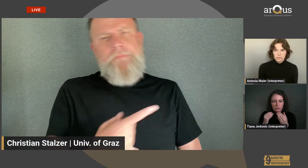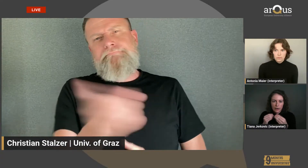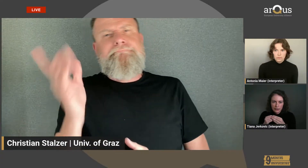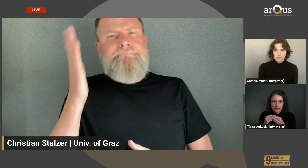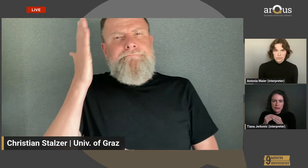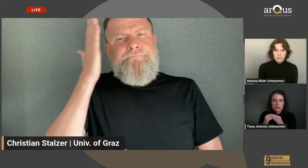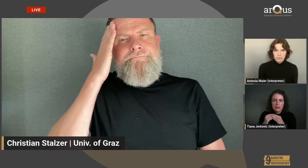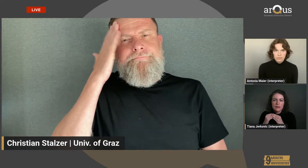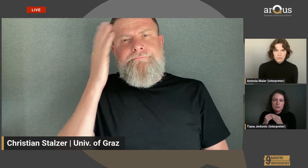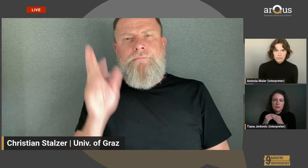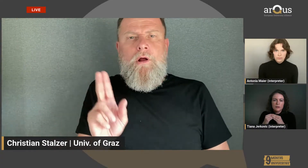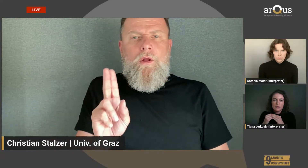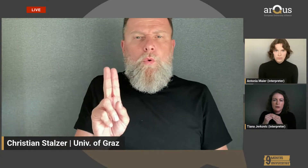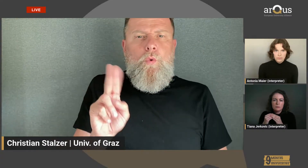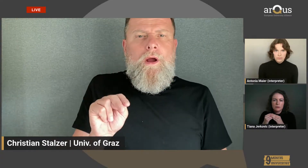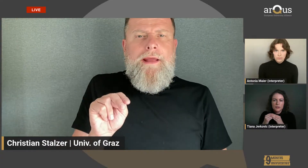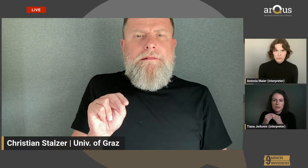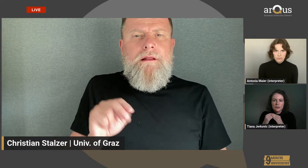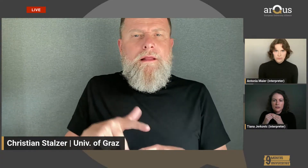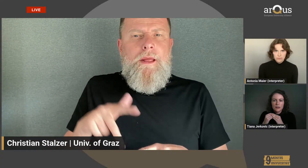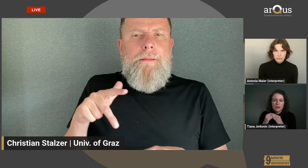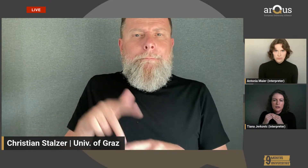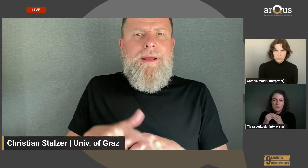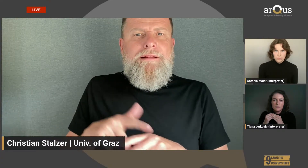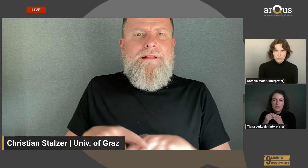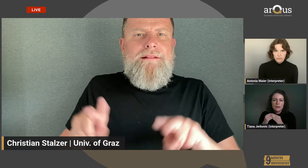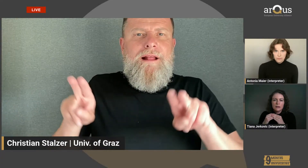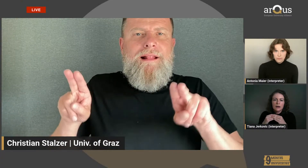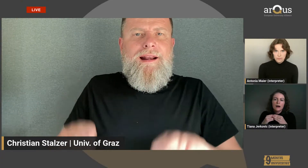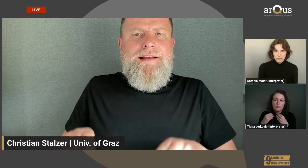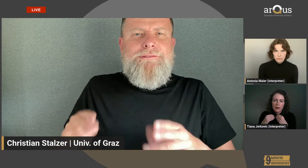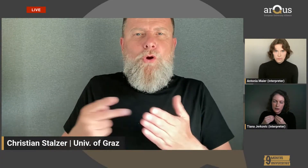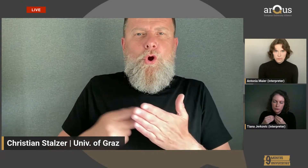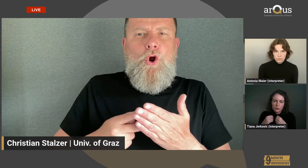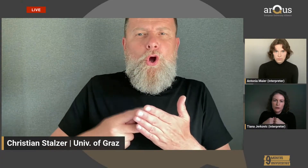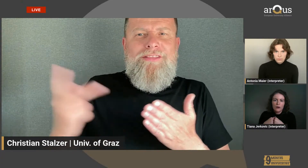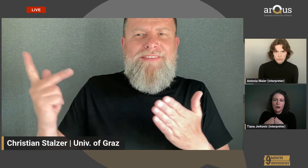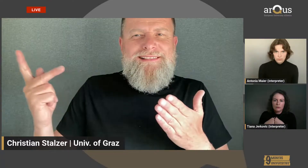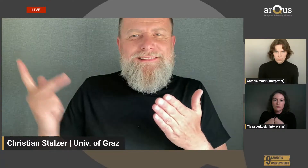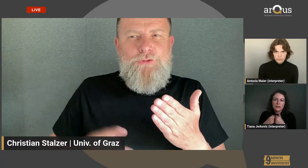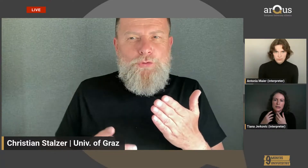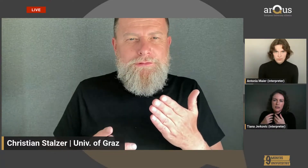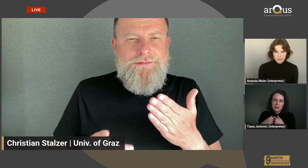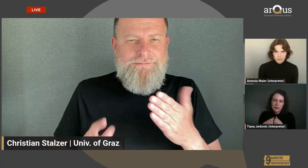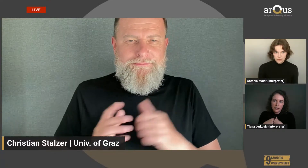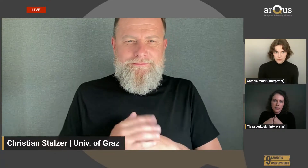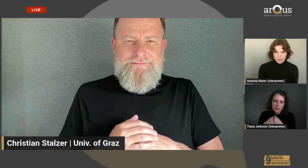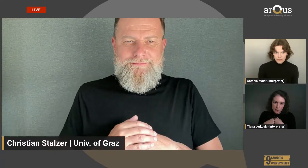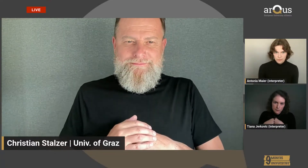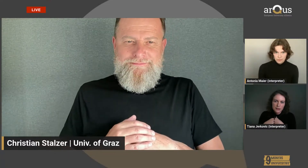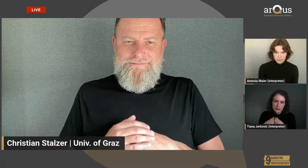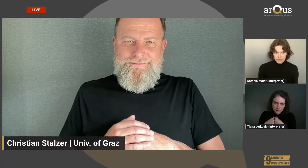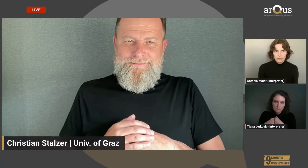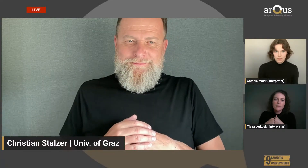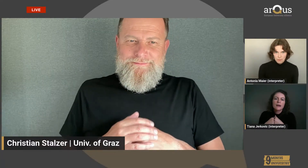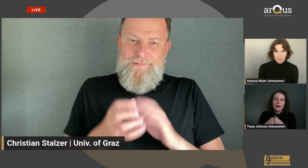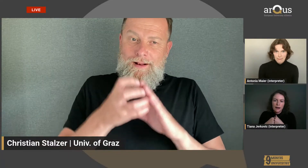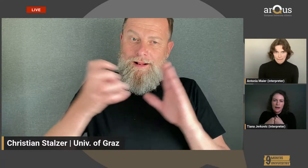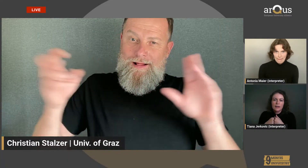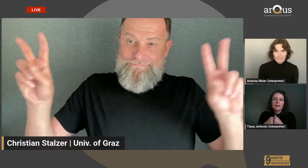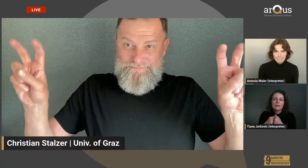the rights, it is of course very important to be mindful of the